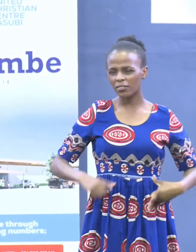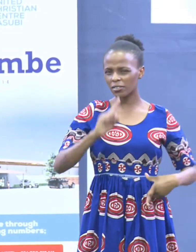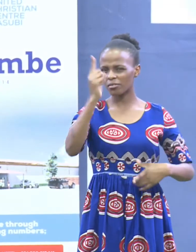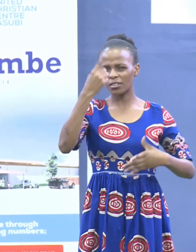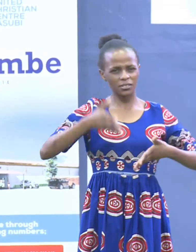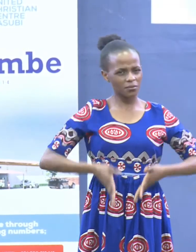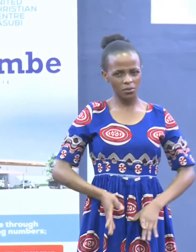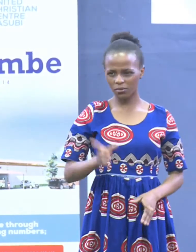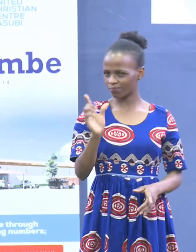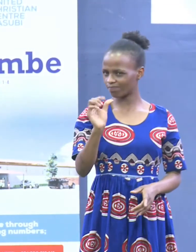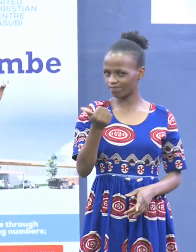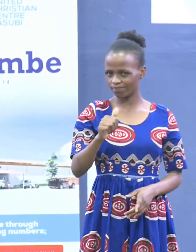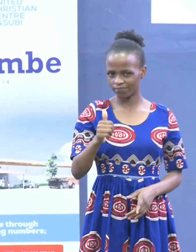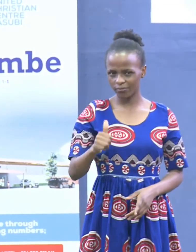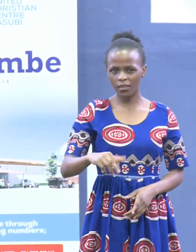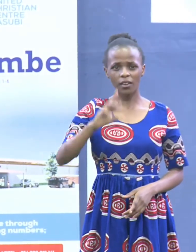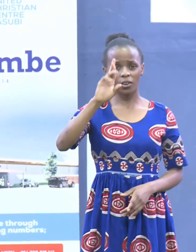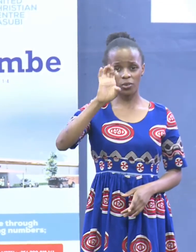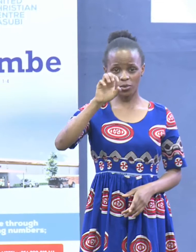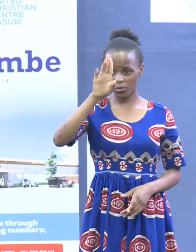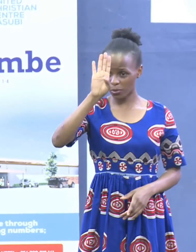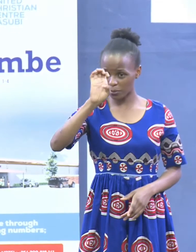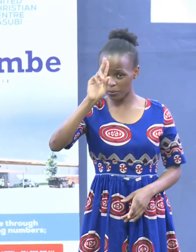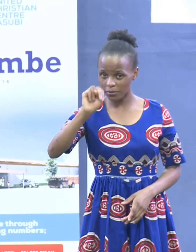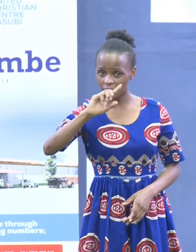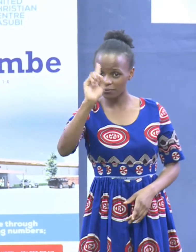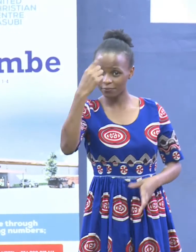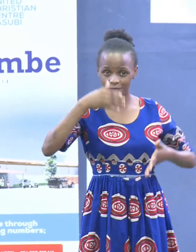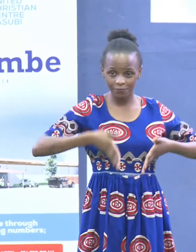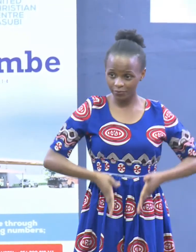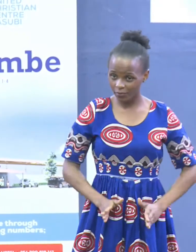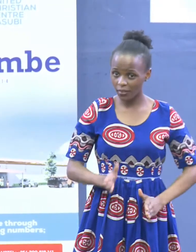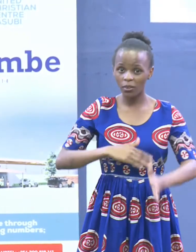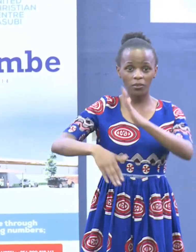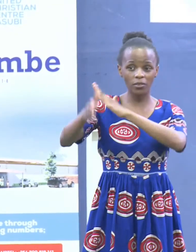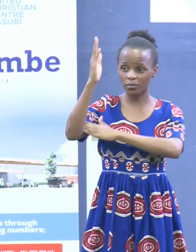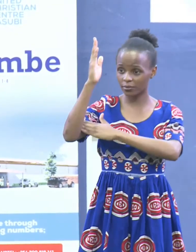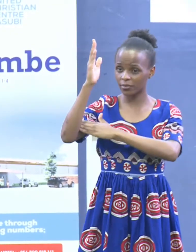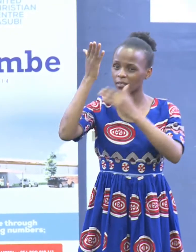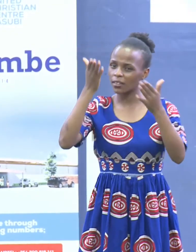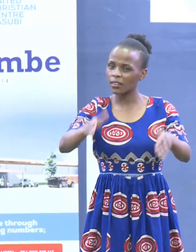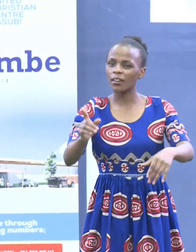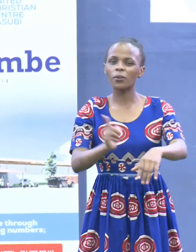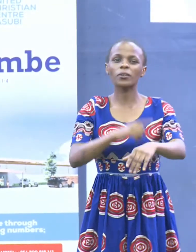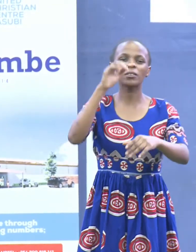But Levi was not the firstborn. Reuben was the firstborn. Katonda, wanonga